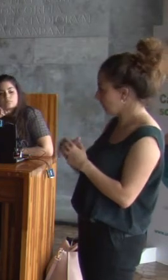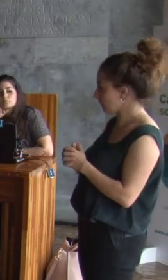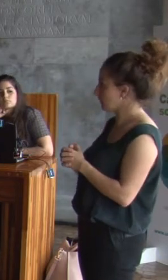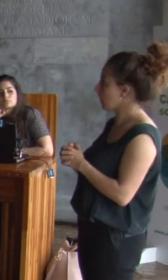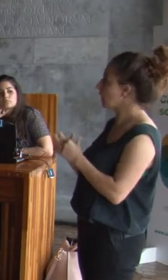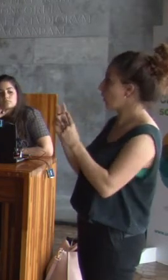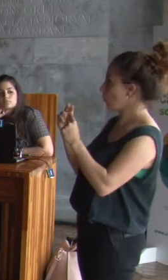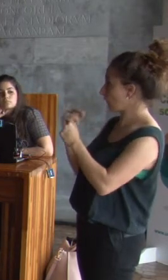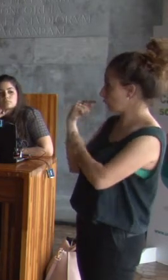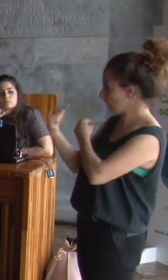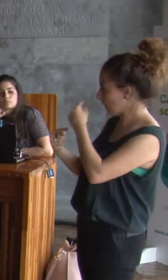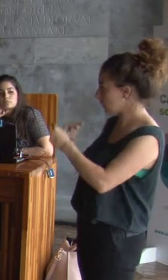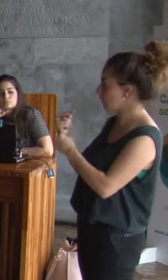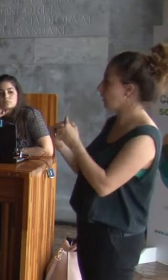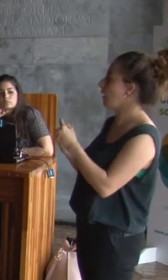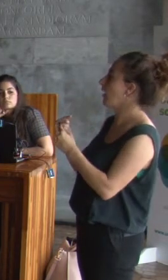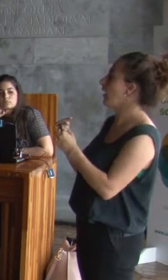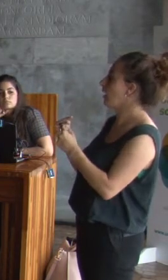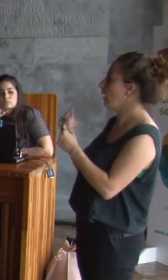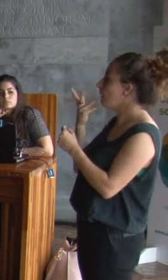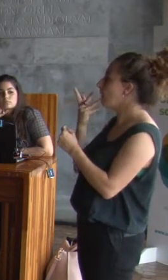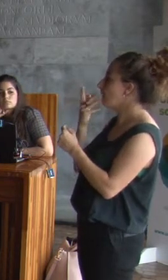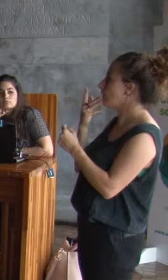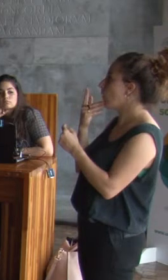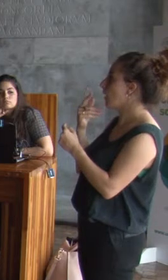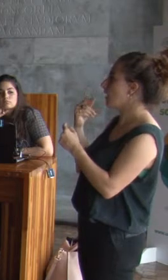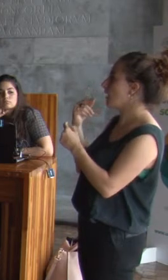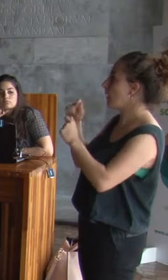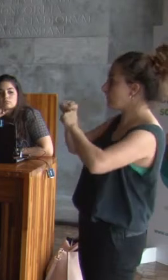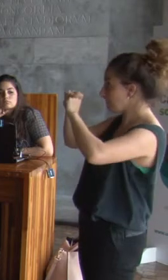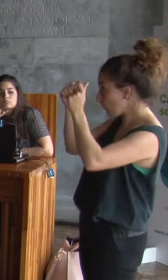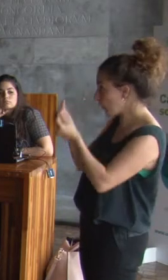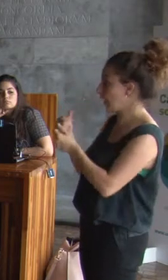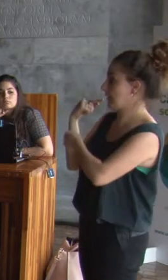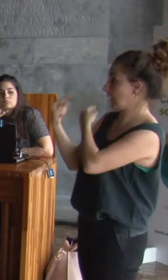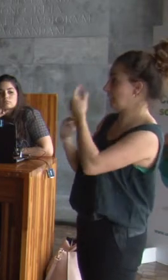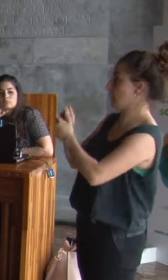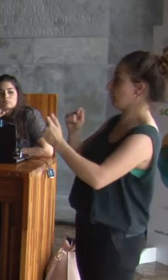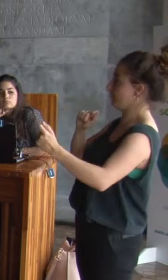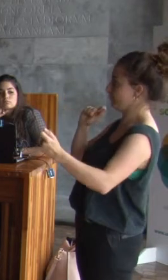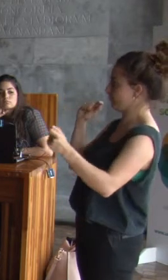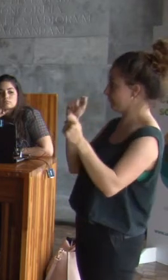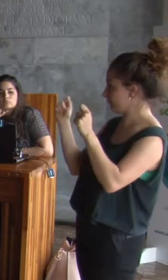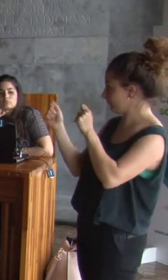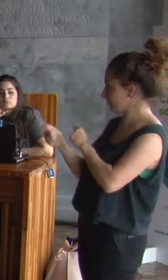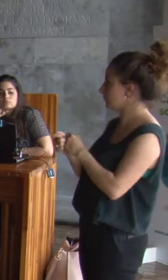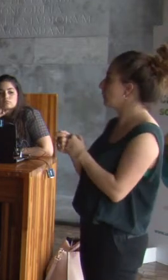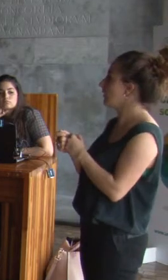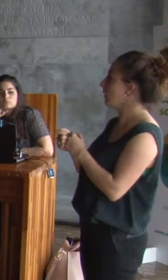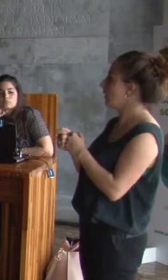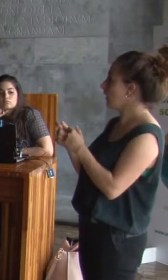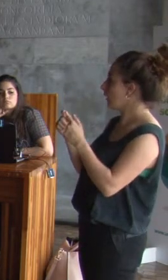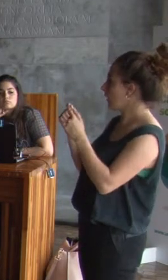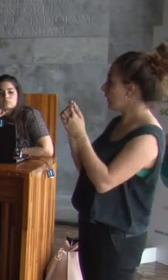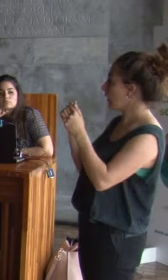favor environments that allow people to be themselves. And as millennials will flood leadership ranks in the